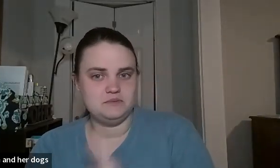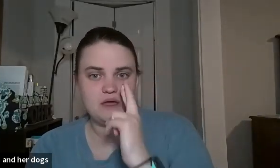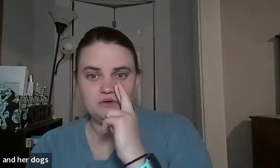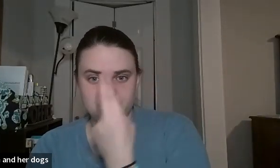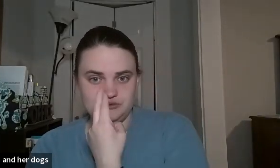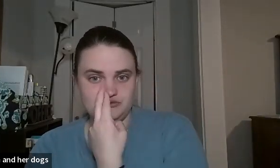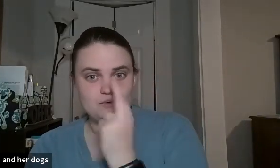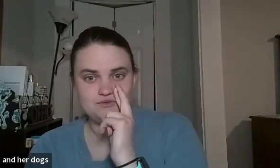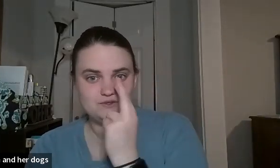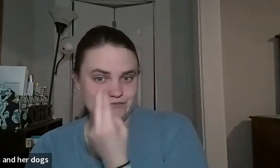that will do rose.